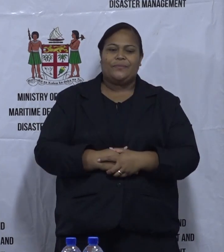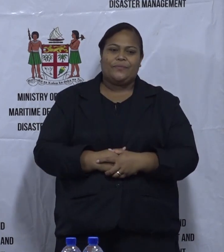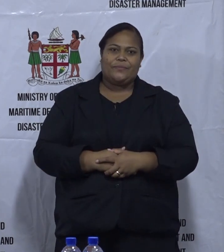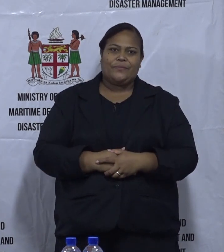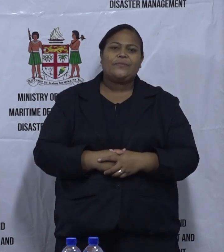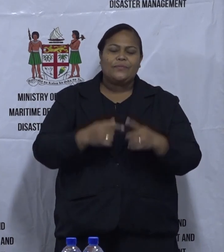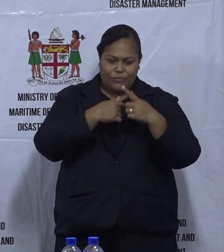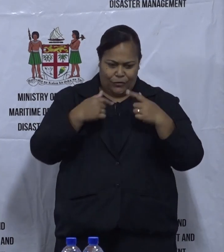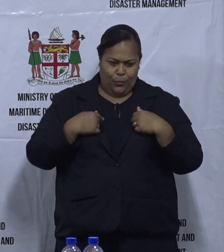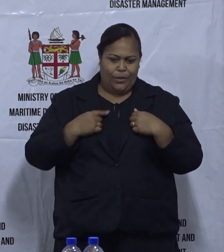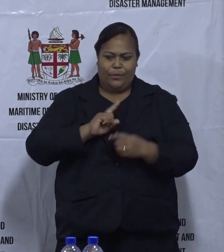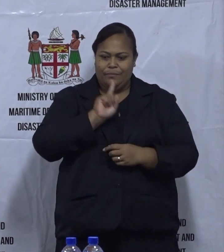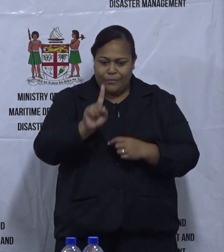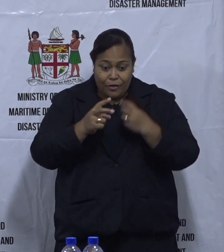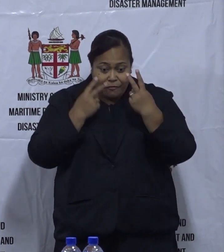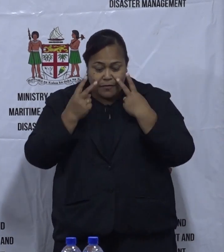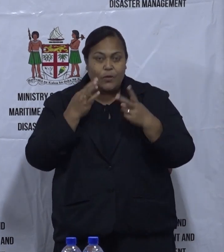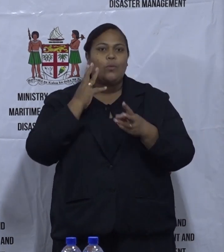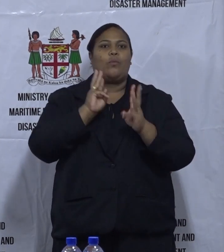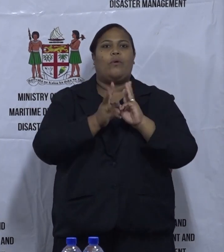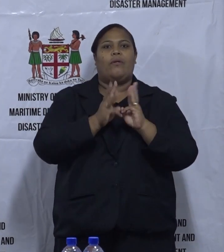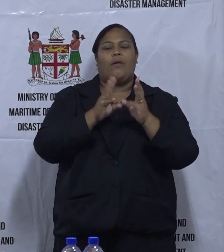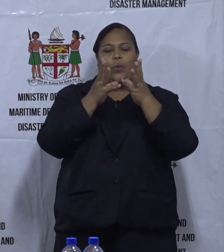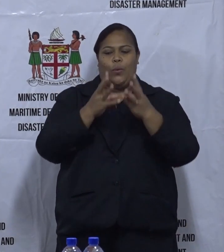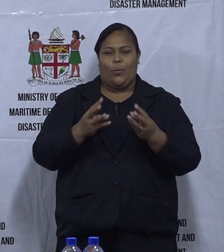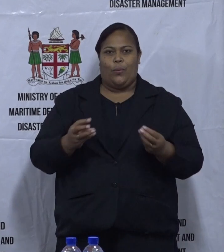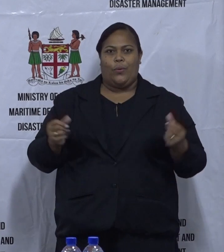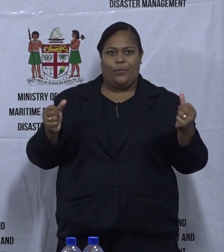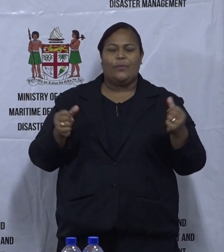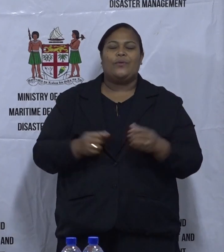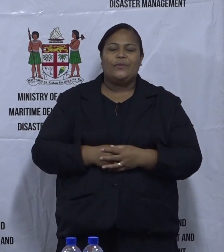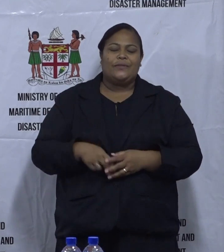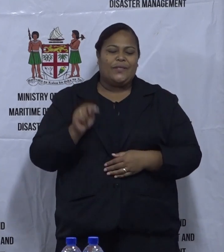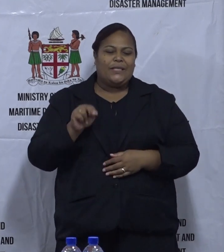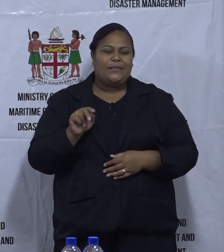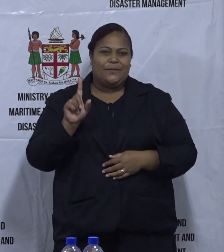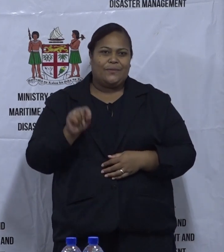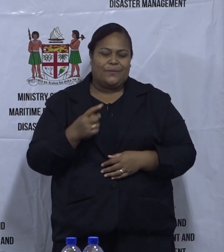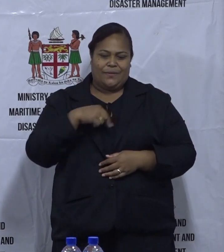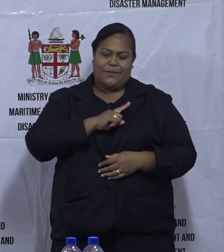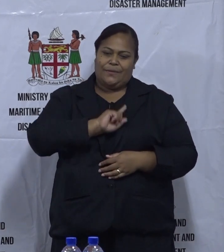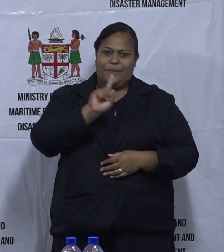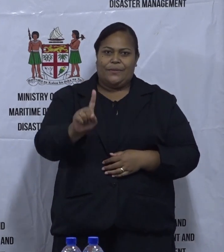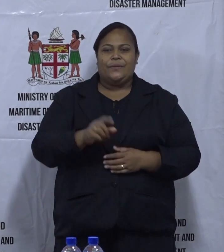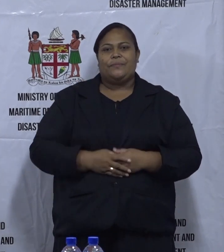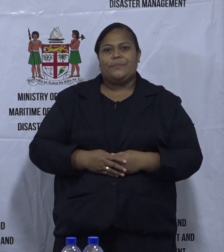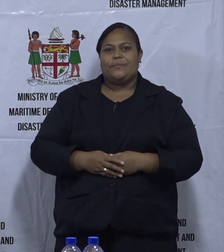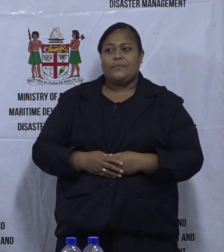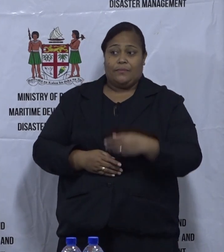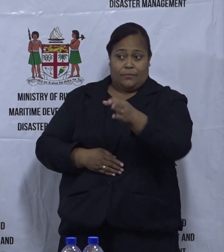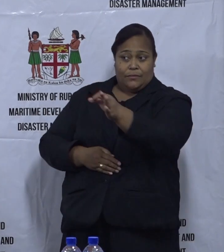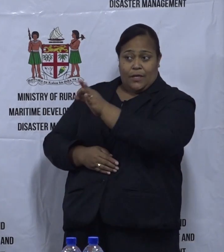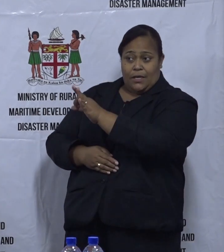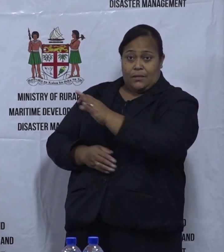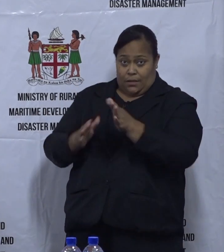when weather permits, and of course if the situation does allow as well, and if there is a need to. Minister, given that we're in the middle